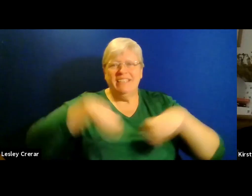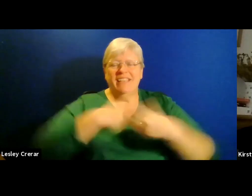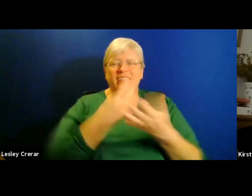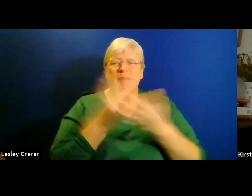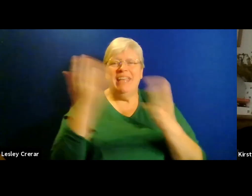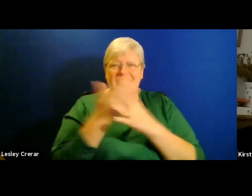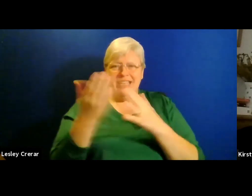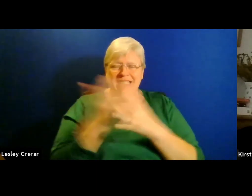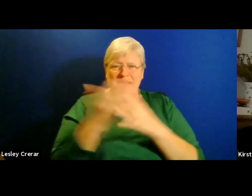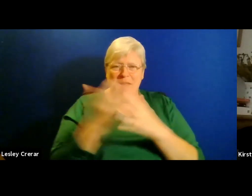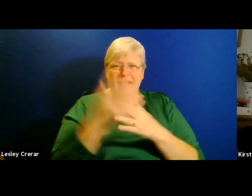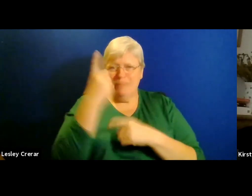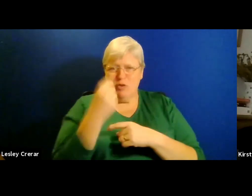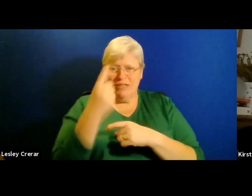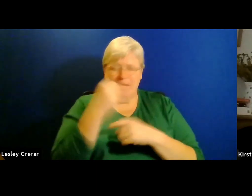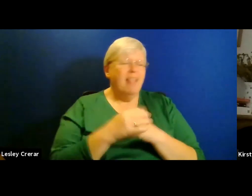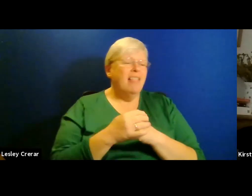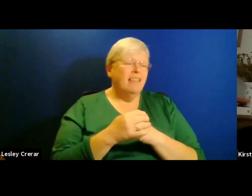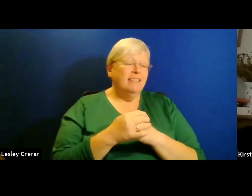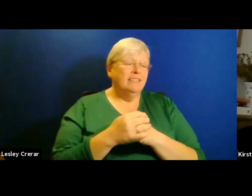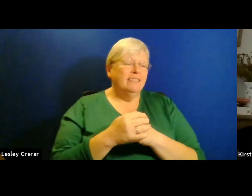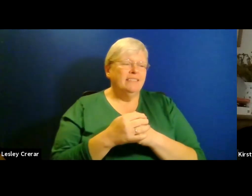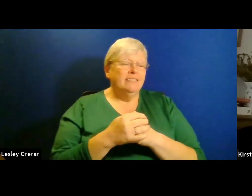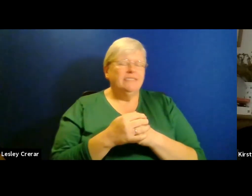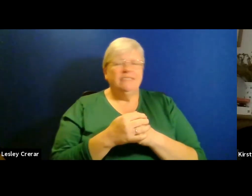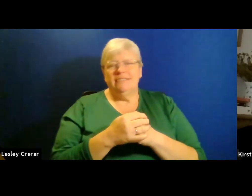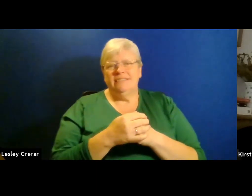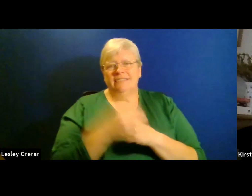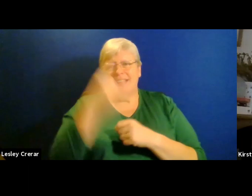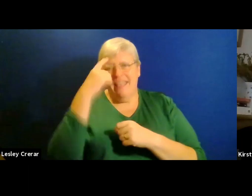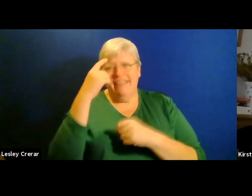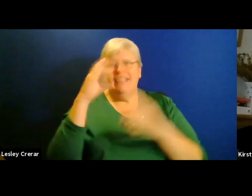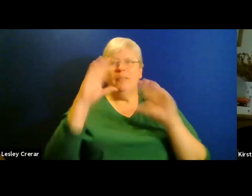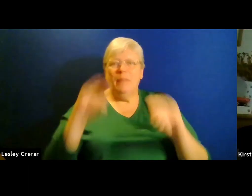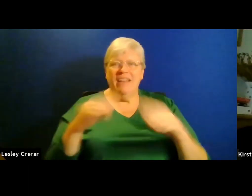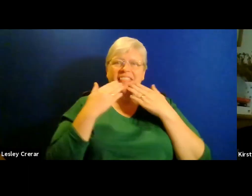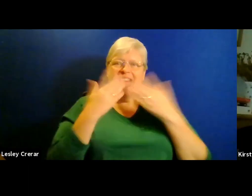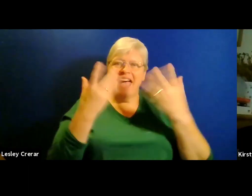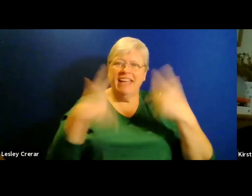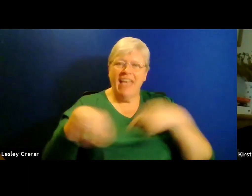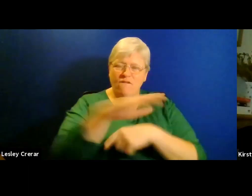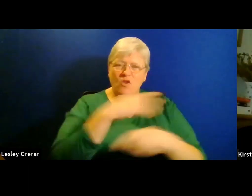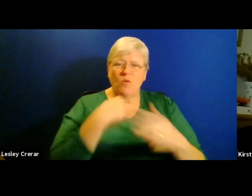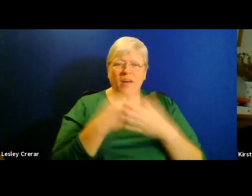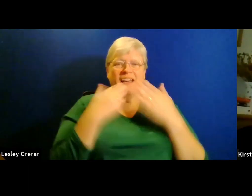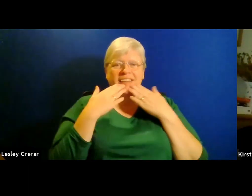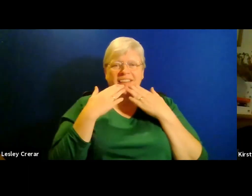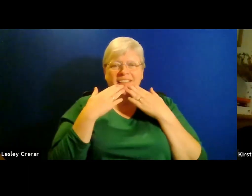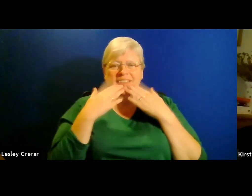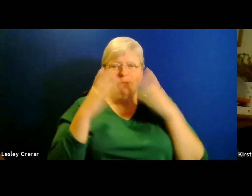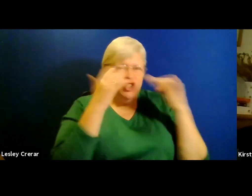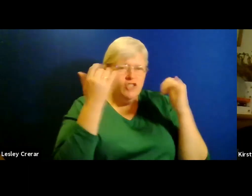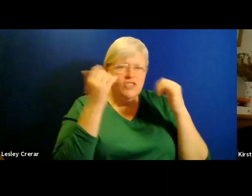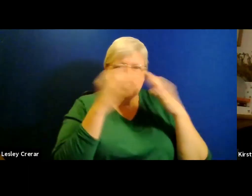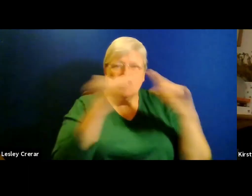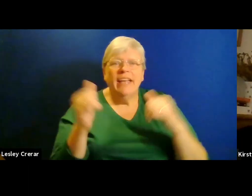as accessible as possible. I think I have thanked everyone. Let me check my thank you list. Oh, and